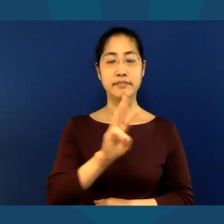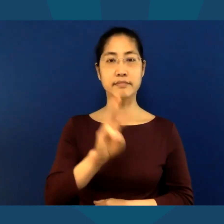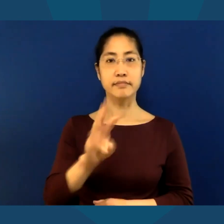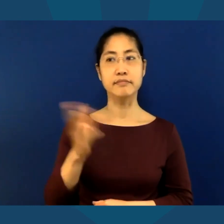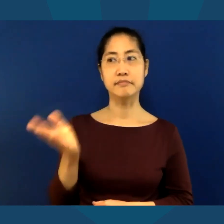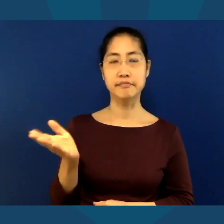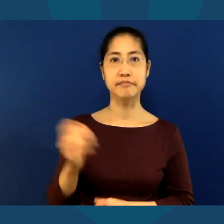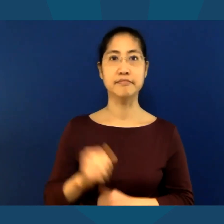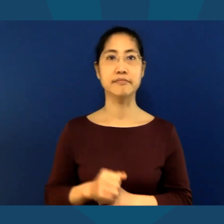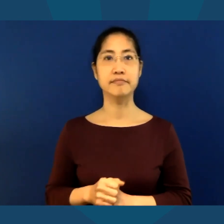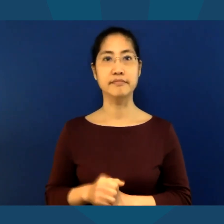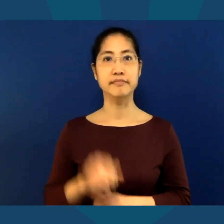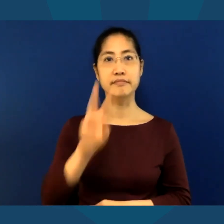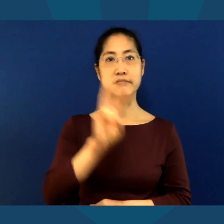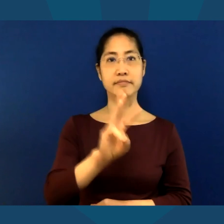Website,